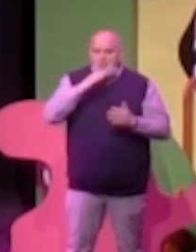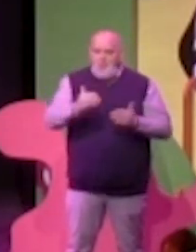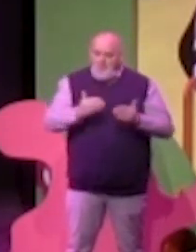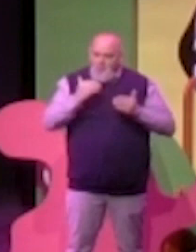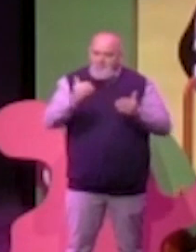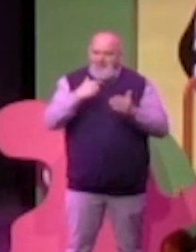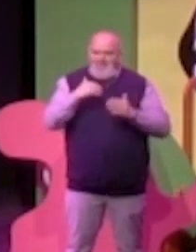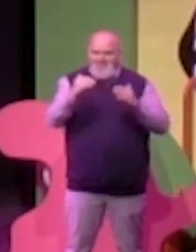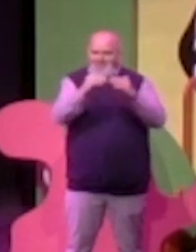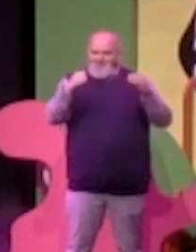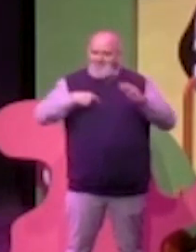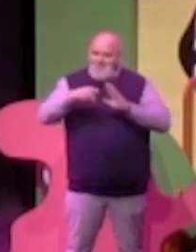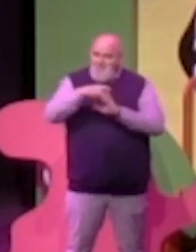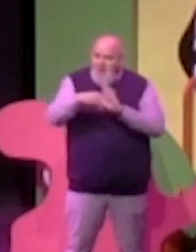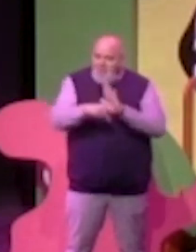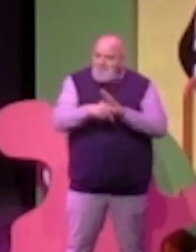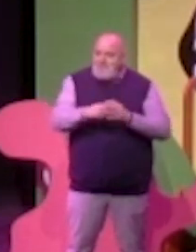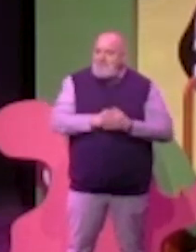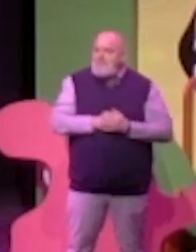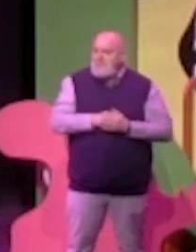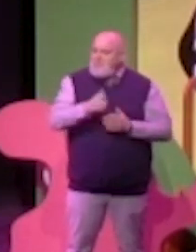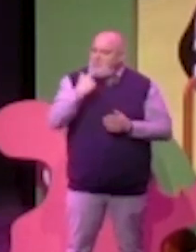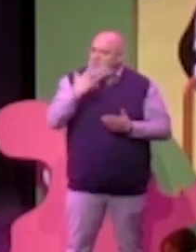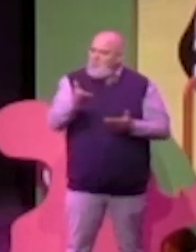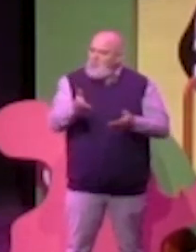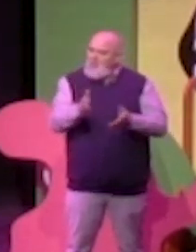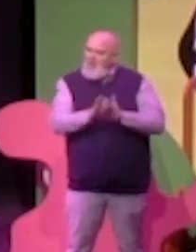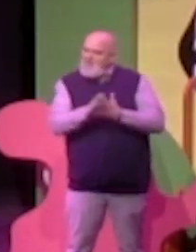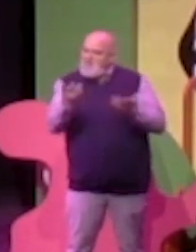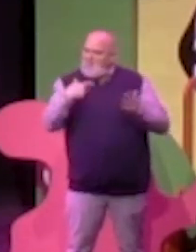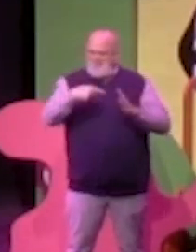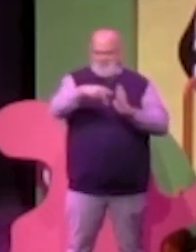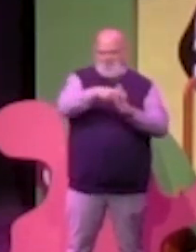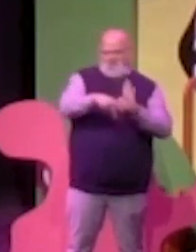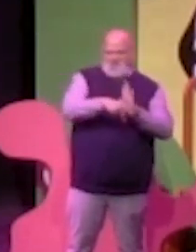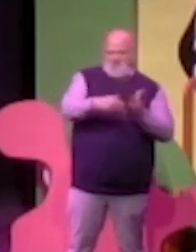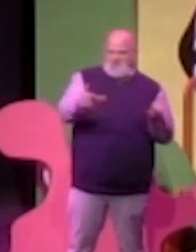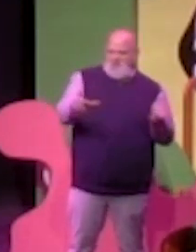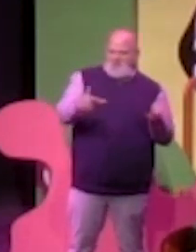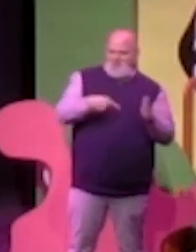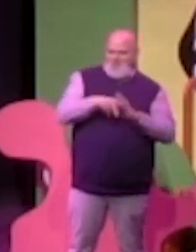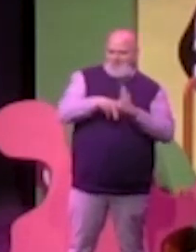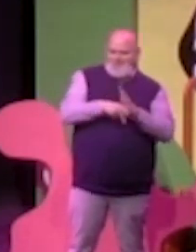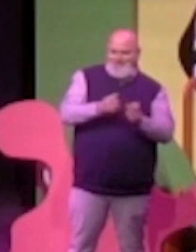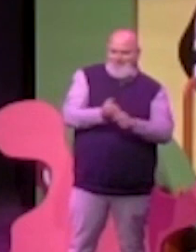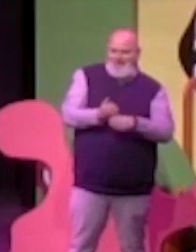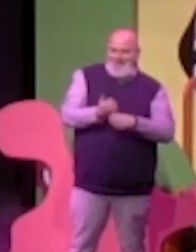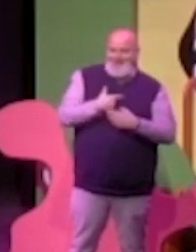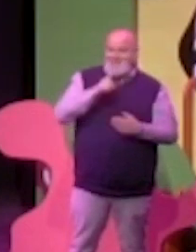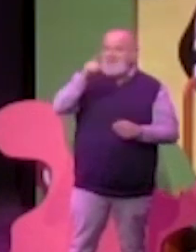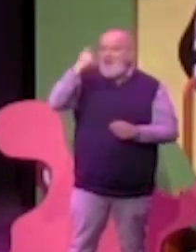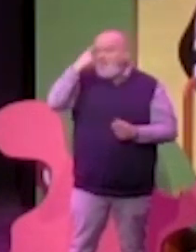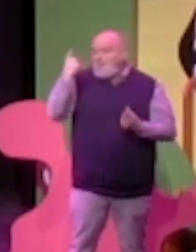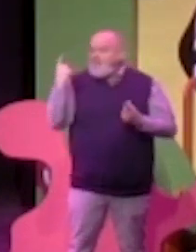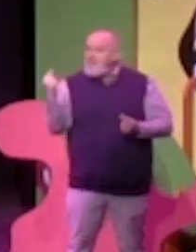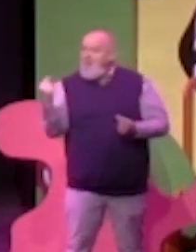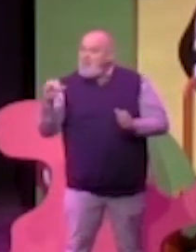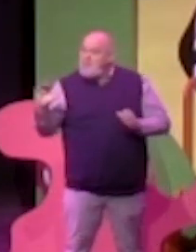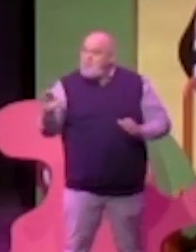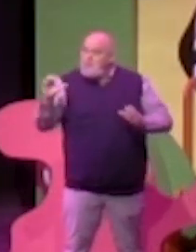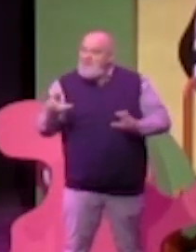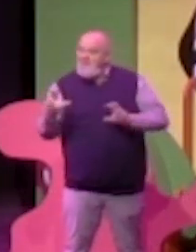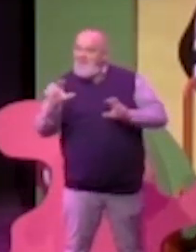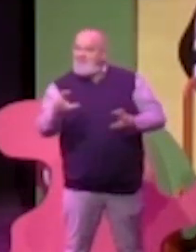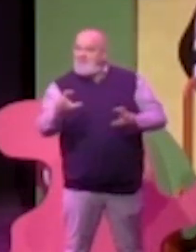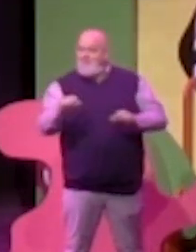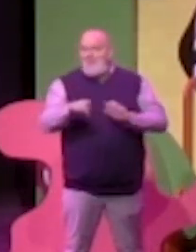actual everything, you'll ask someone if you want to define, what is policy actually? Policy making is anything the government does, anything the government invests in, and